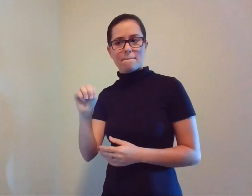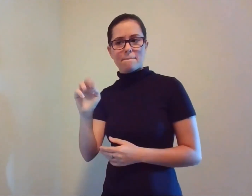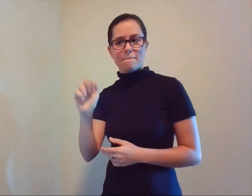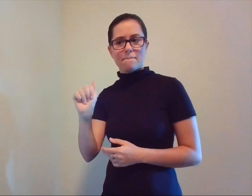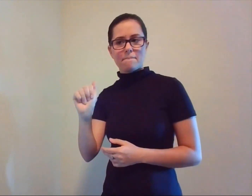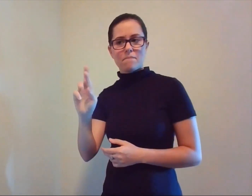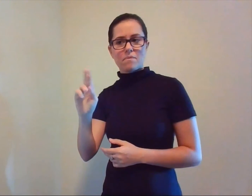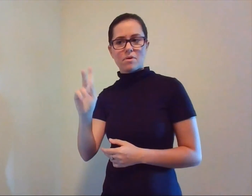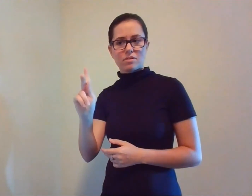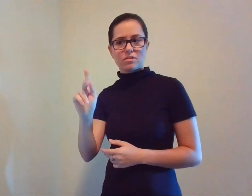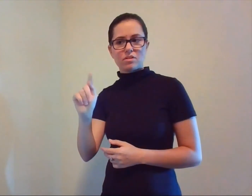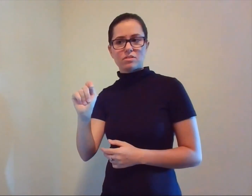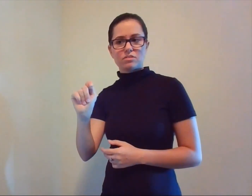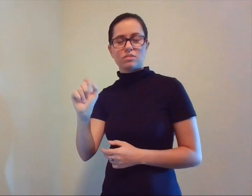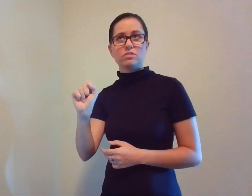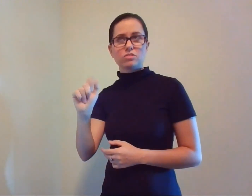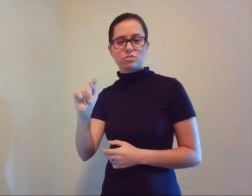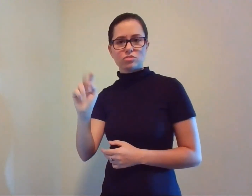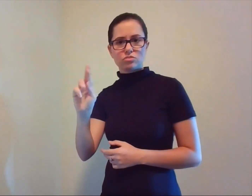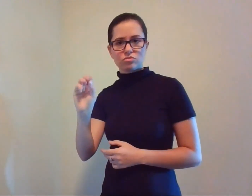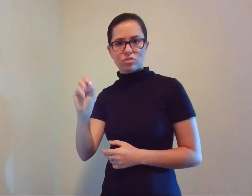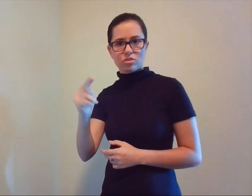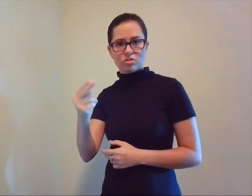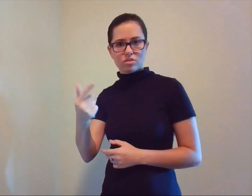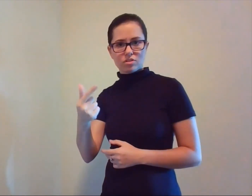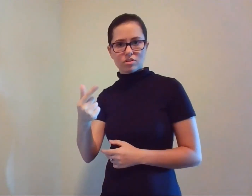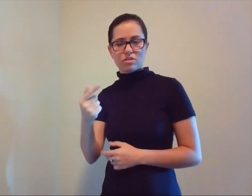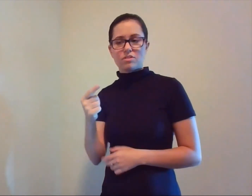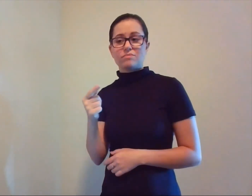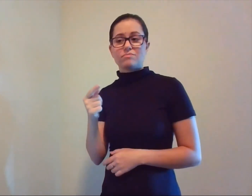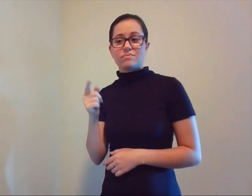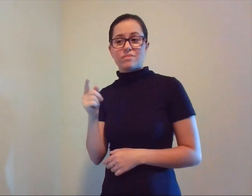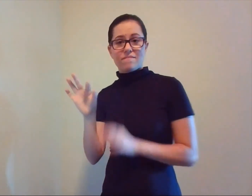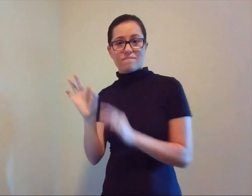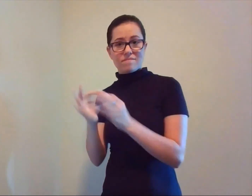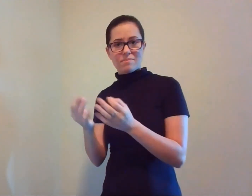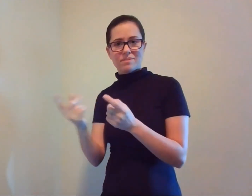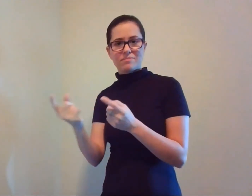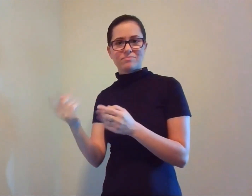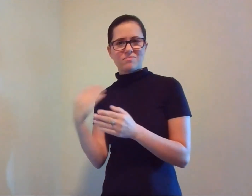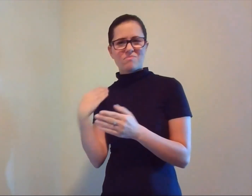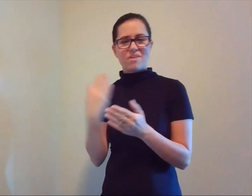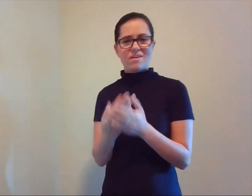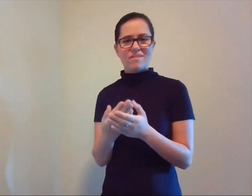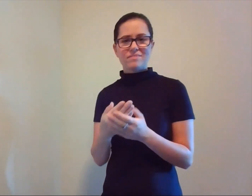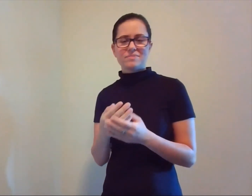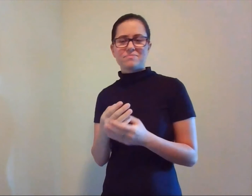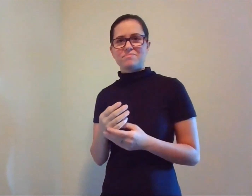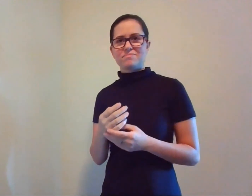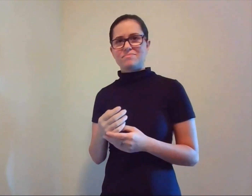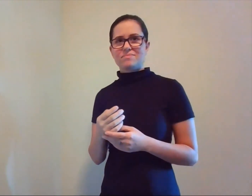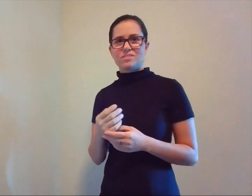the restaurant. Okay. And I had a good time with that. It worked for a while. She thought it was very funny, and then she thought it was annoying, and then I did stop.